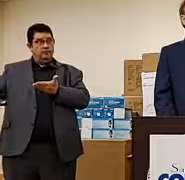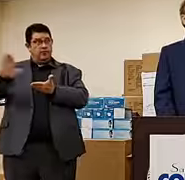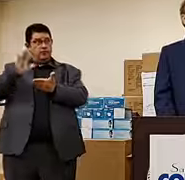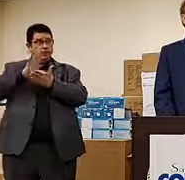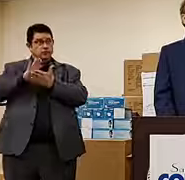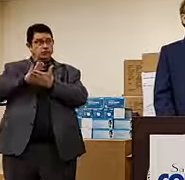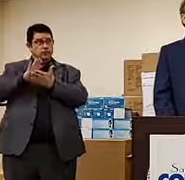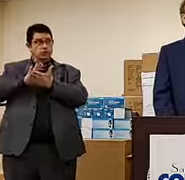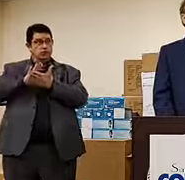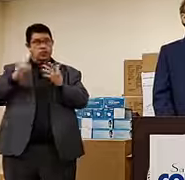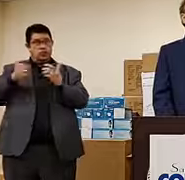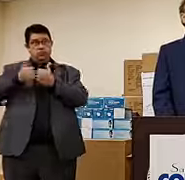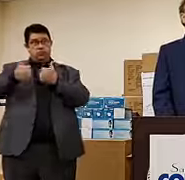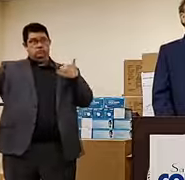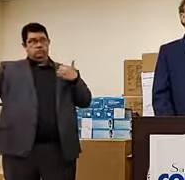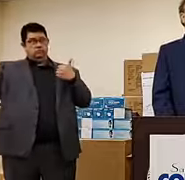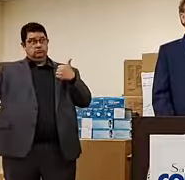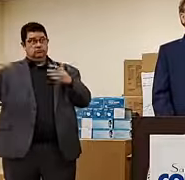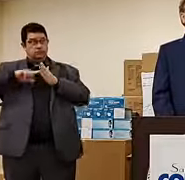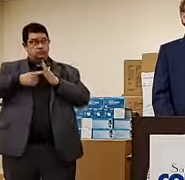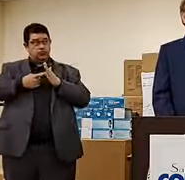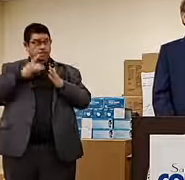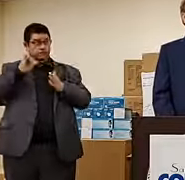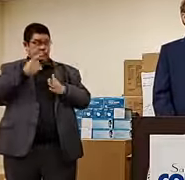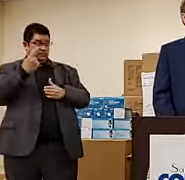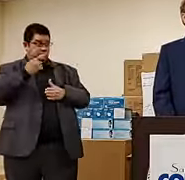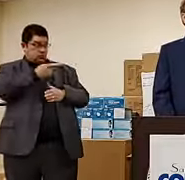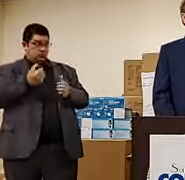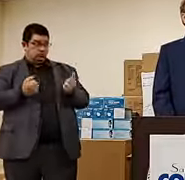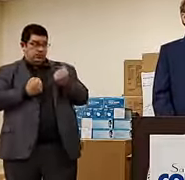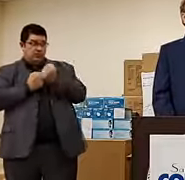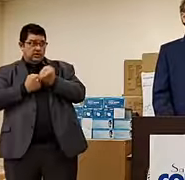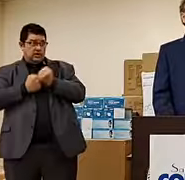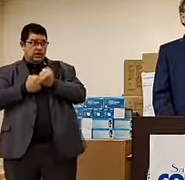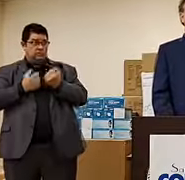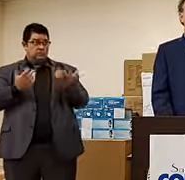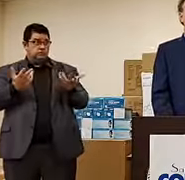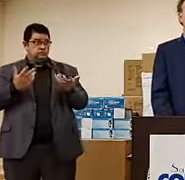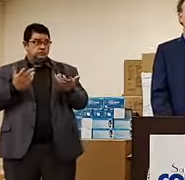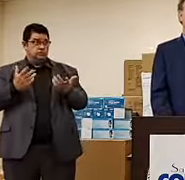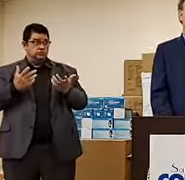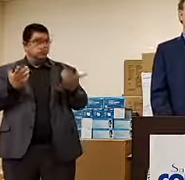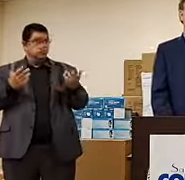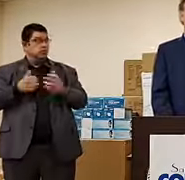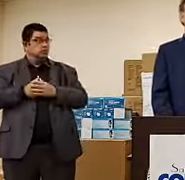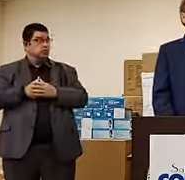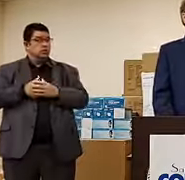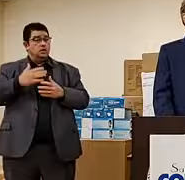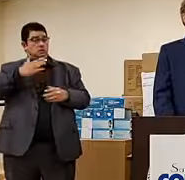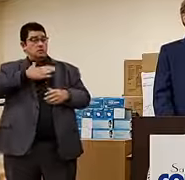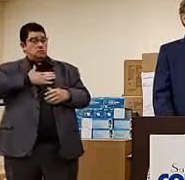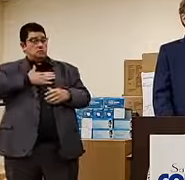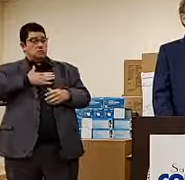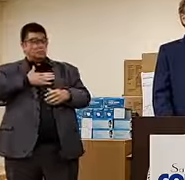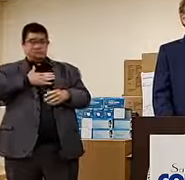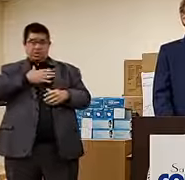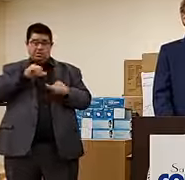off. Something you've been kind of advocating for parents to choose. Talk about your reaction to that last night's vote. My position is the